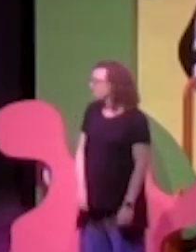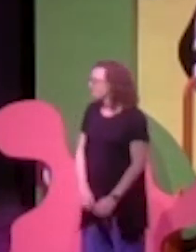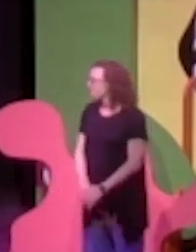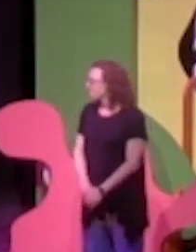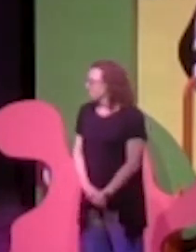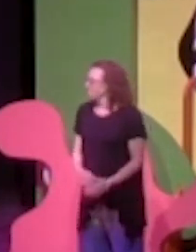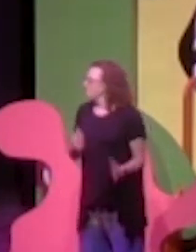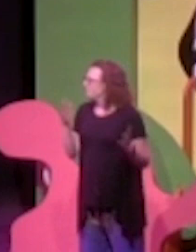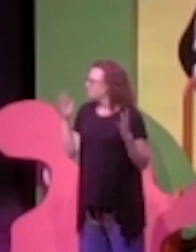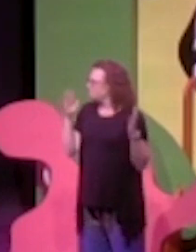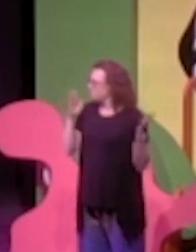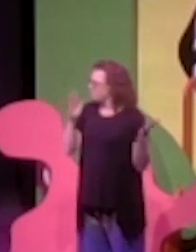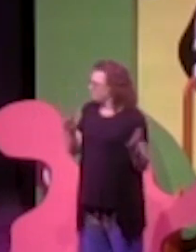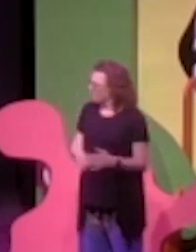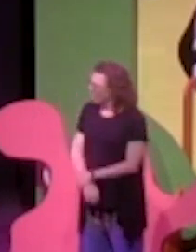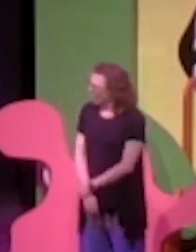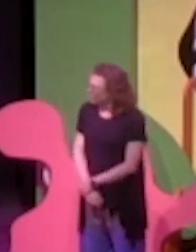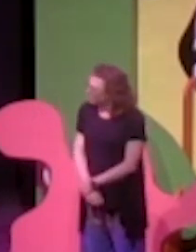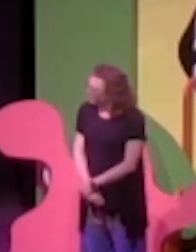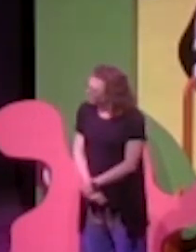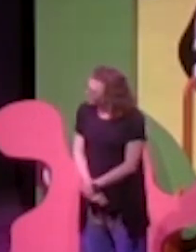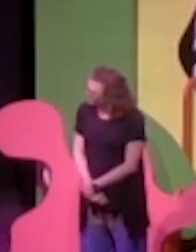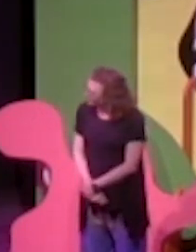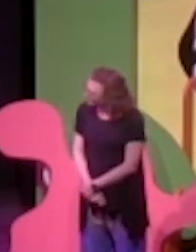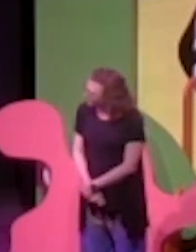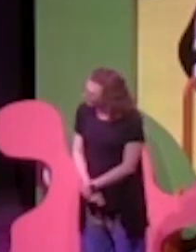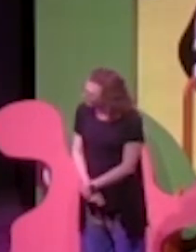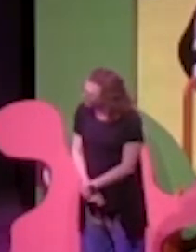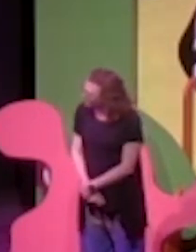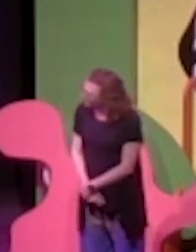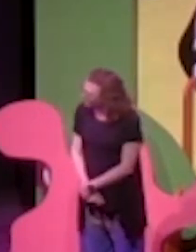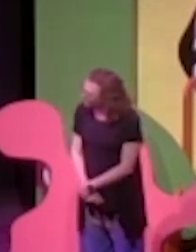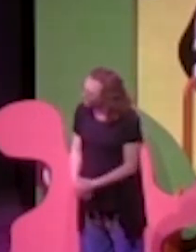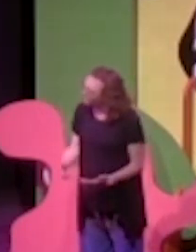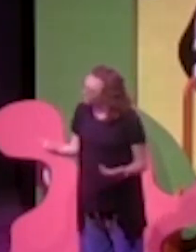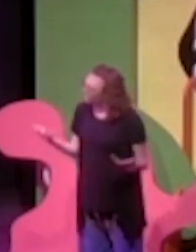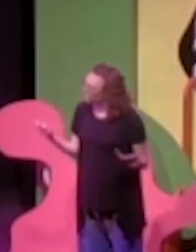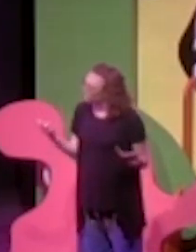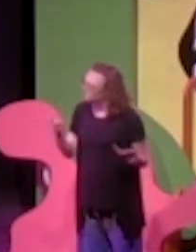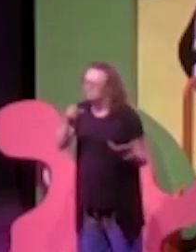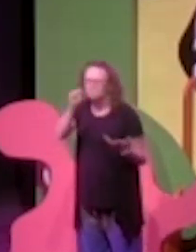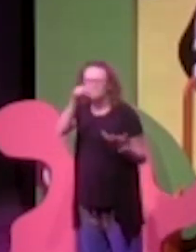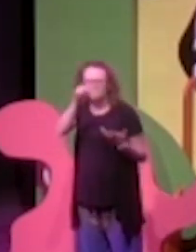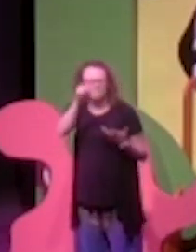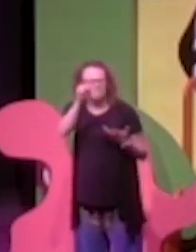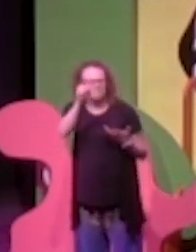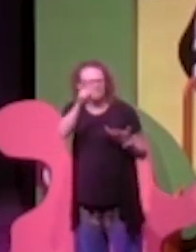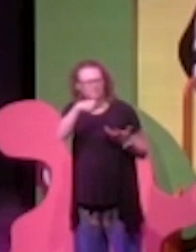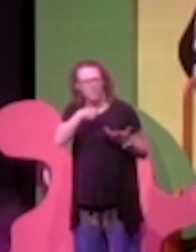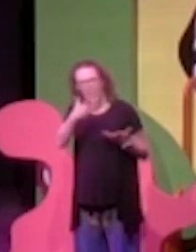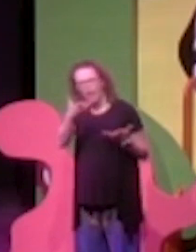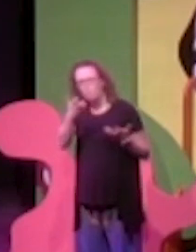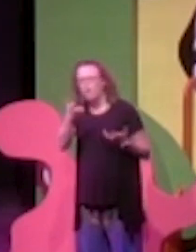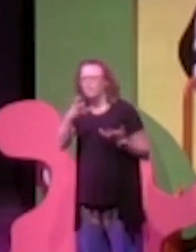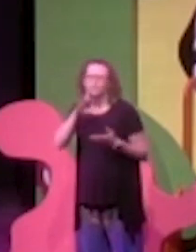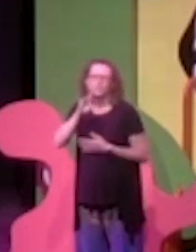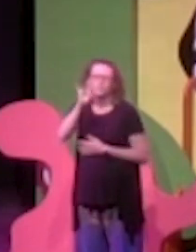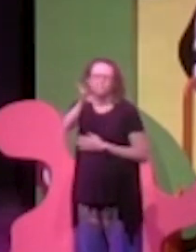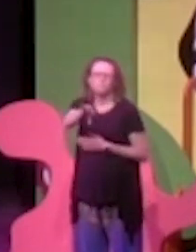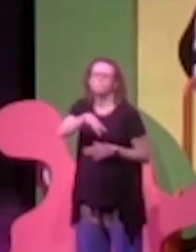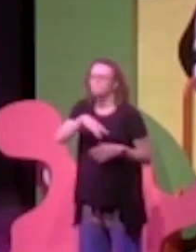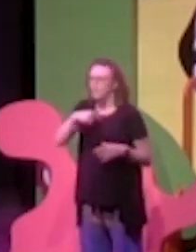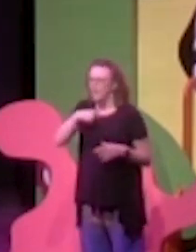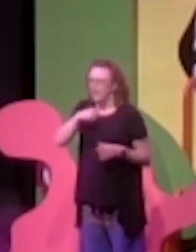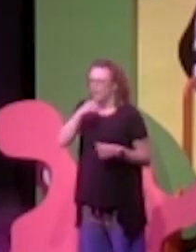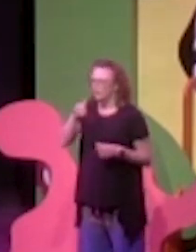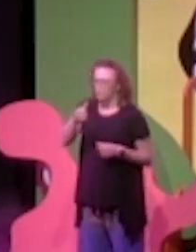Woo. But I want to just speak to one thing, and I'm sorry that I'm not able to give the actual site, so if anybody knows it,